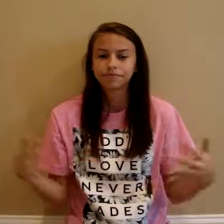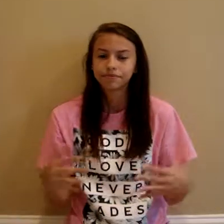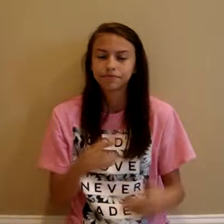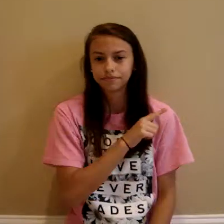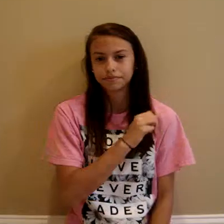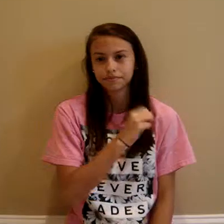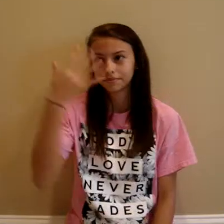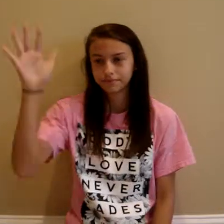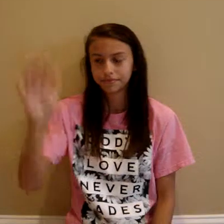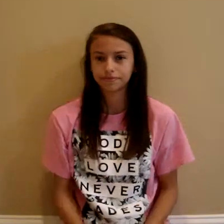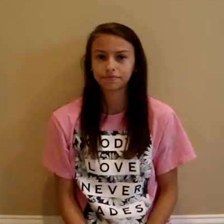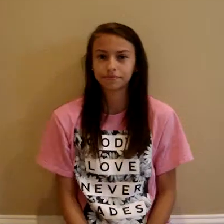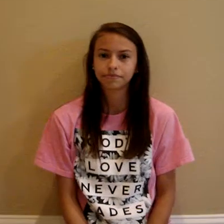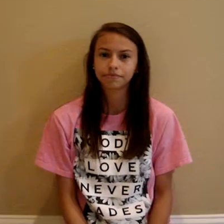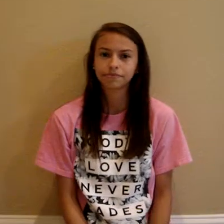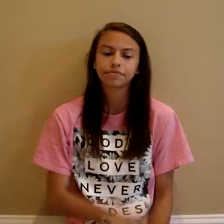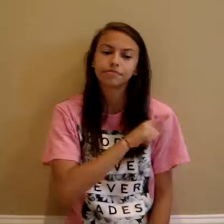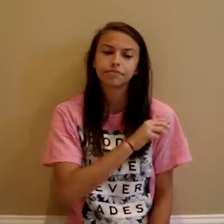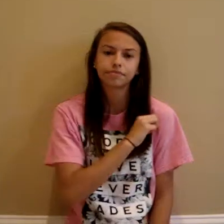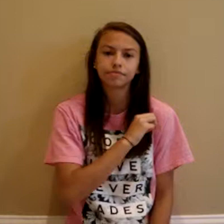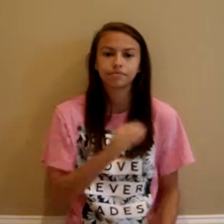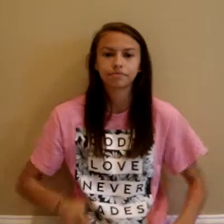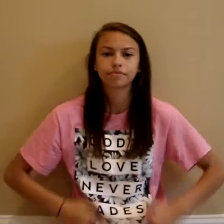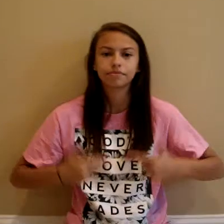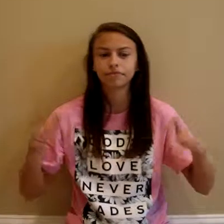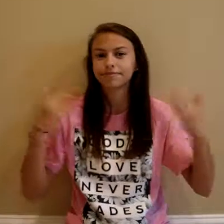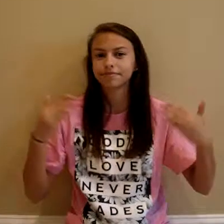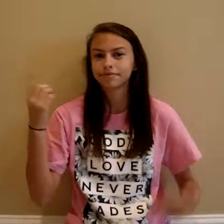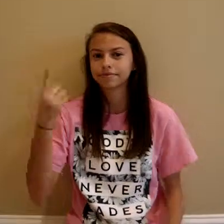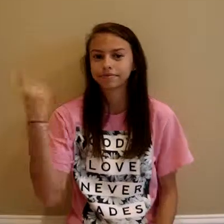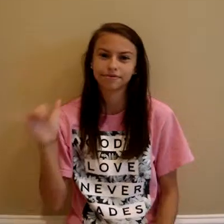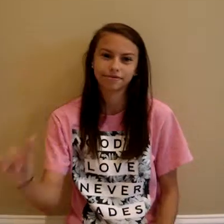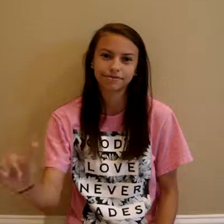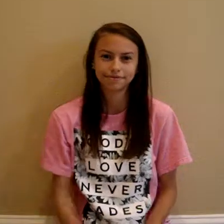away. Little Miss Muffet lived happily ever after.